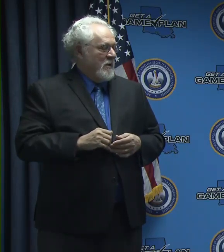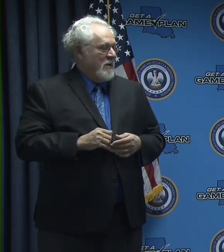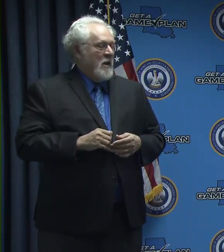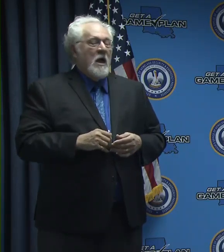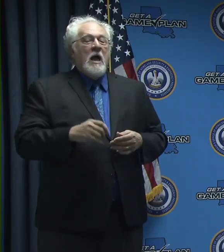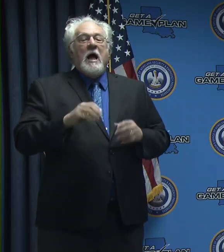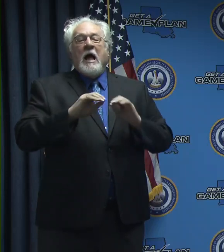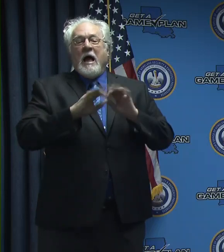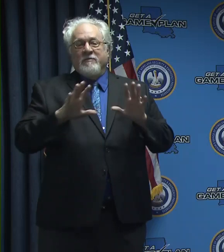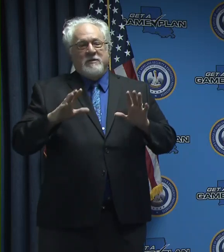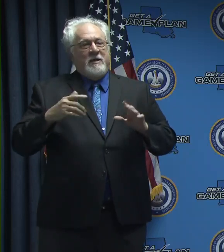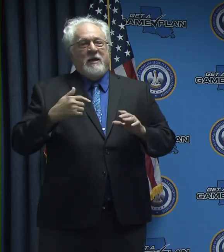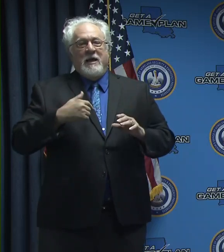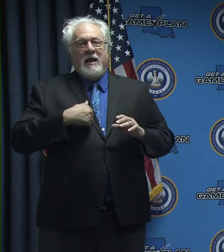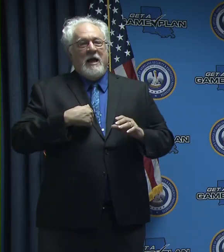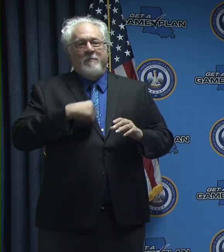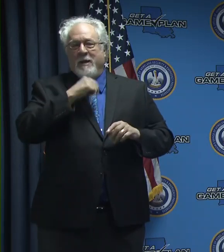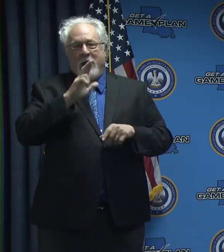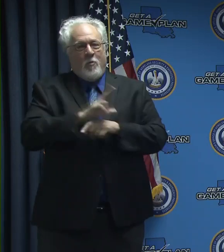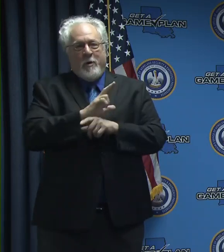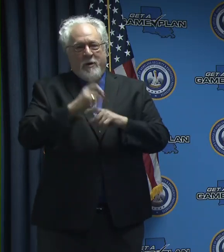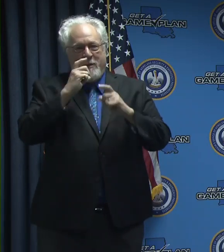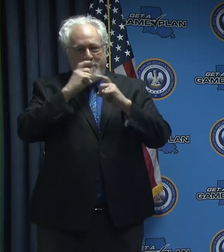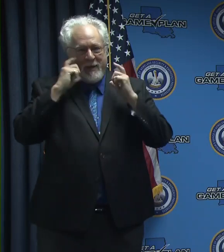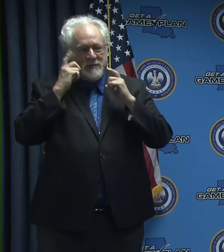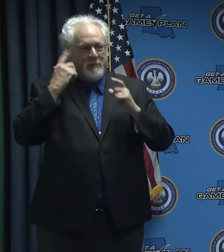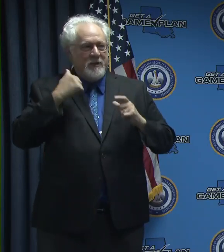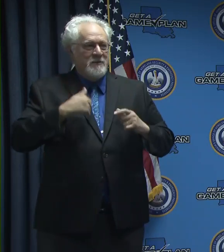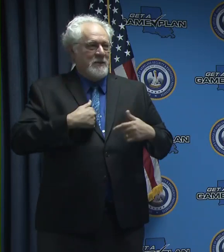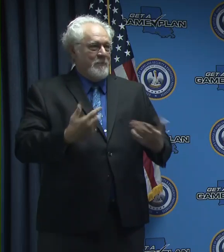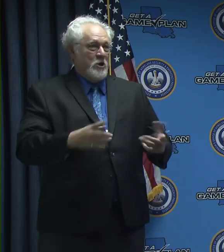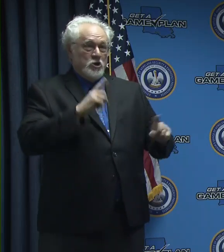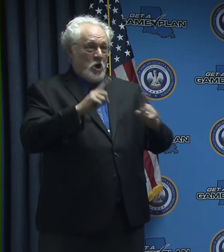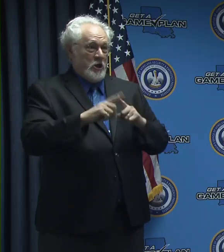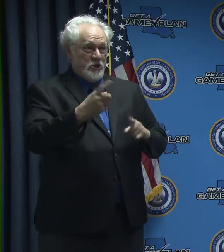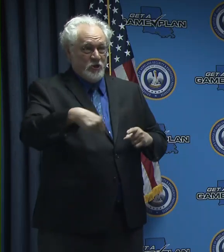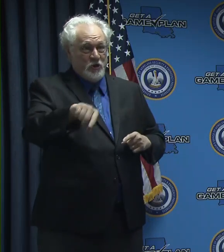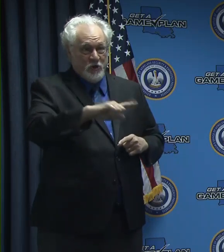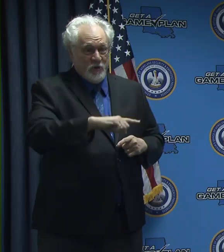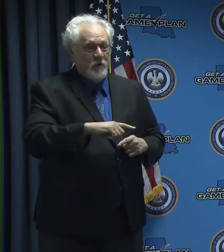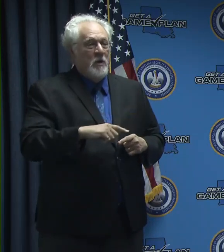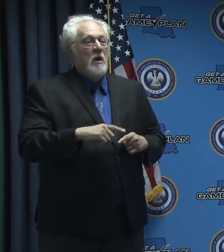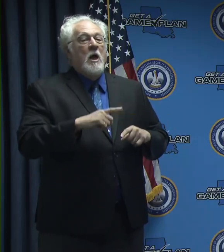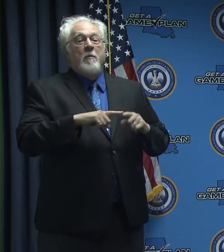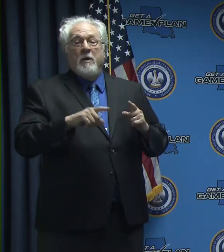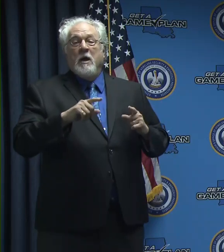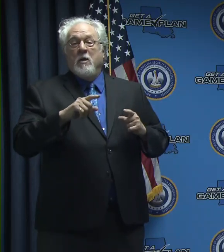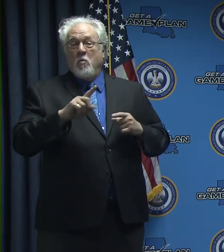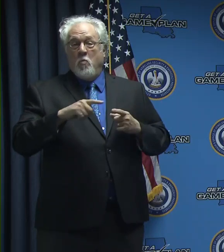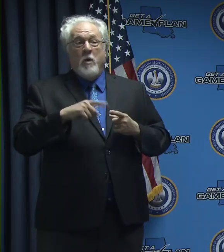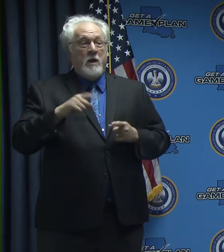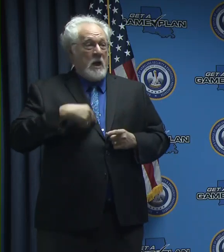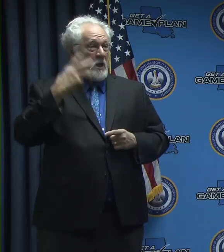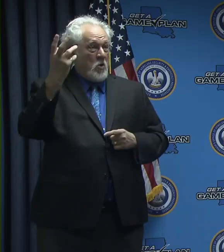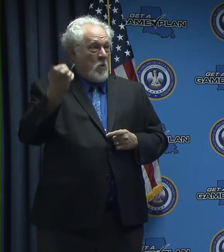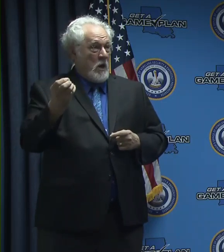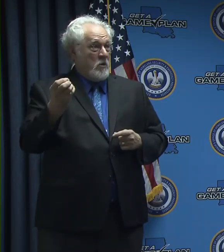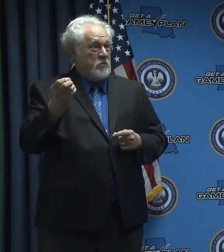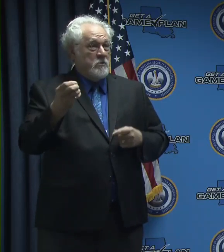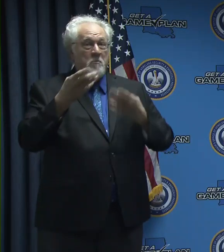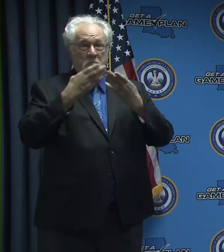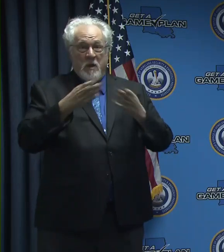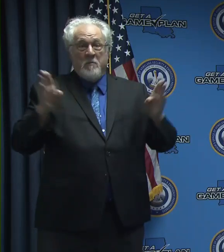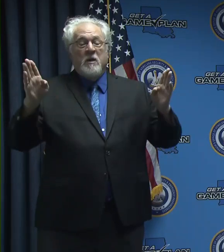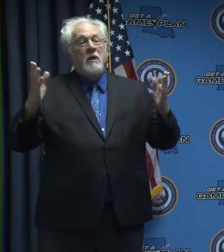Now, obviously, I'm not currently wearing a mask because I'm here talking to you all. But if and when I need to go out in